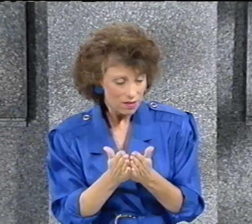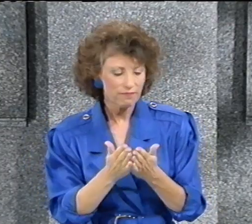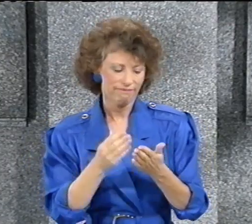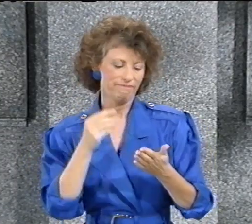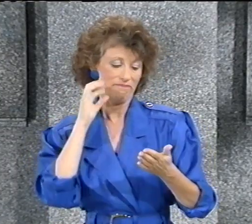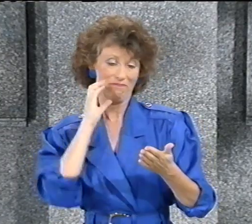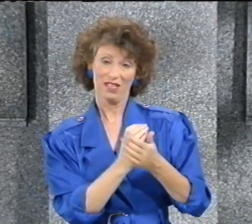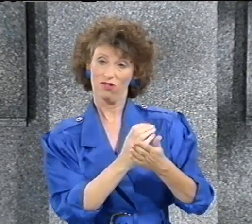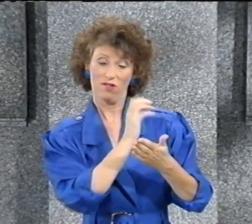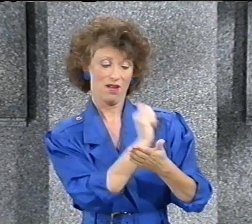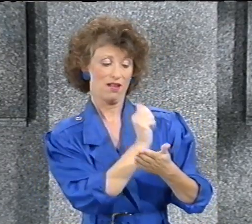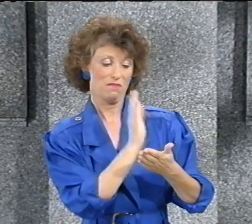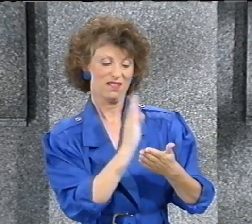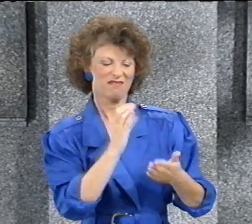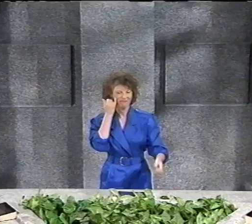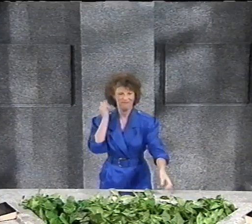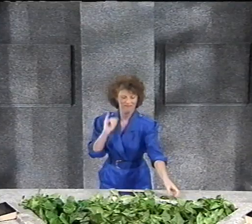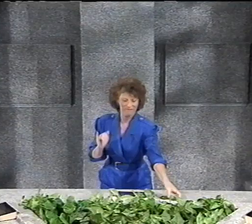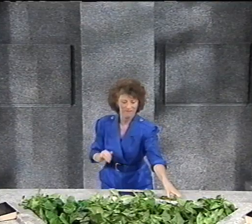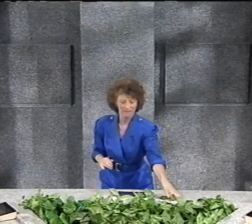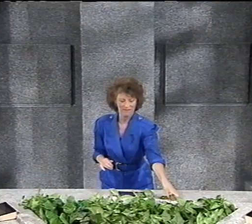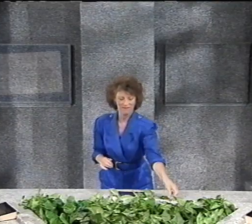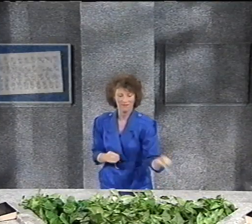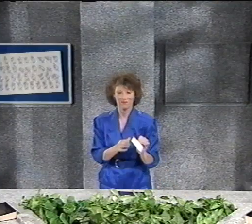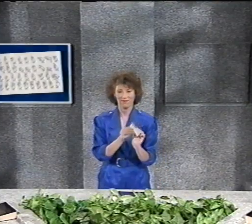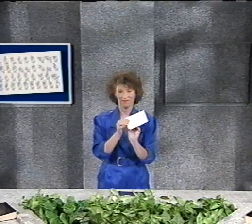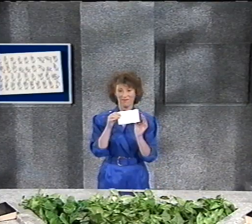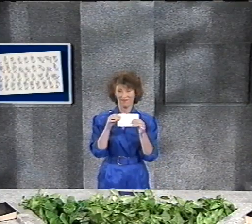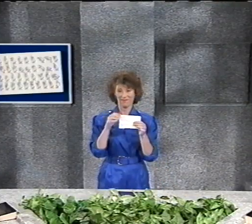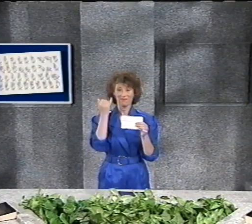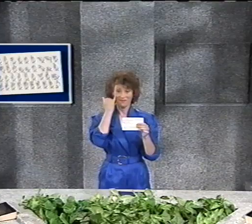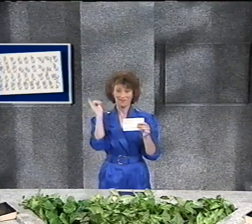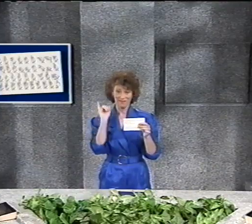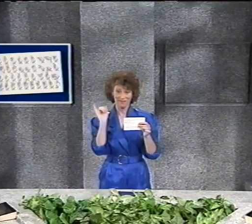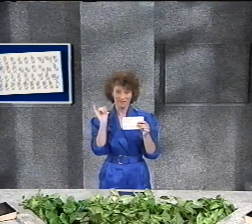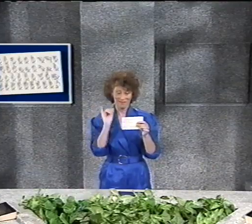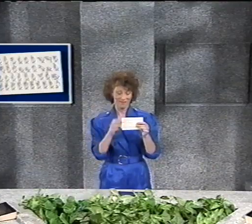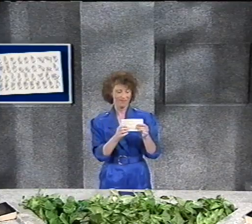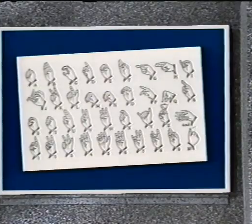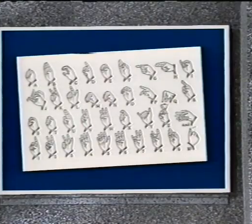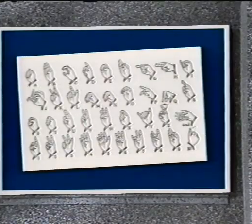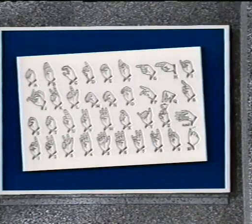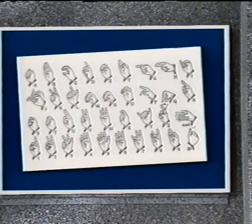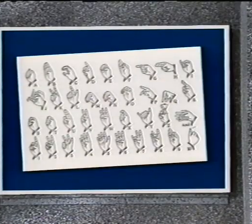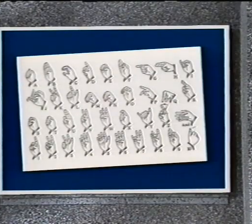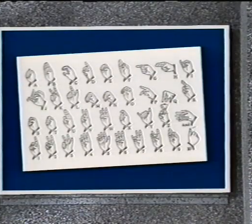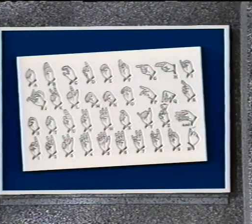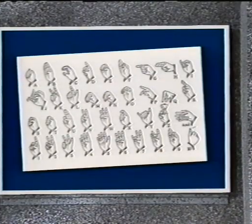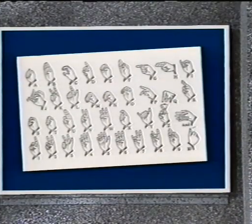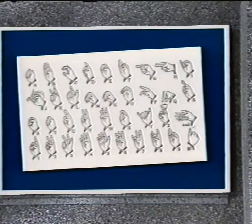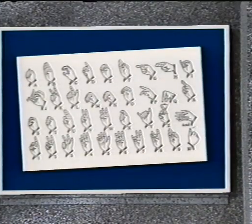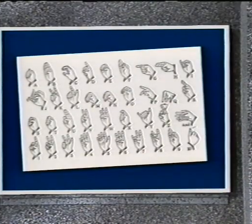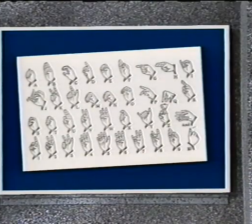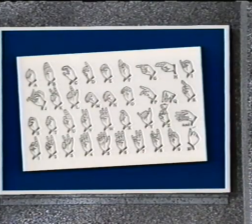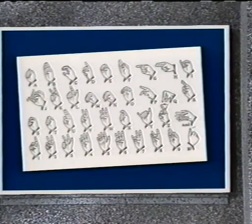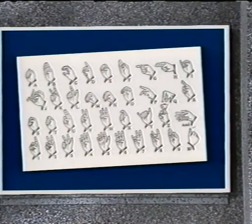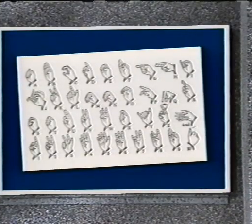Scout handbook. Just like this card that shows the 26 letters of the alphabet. The problem with